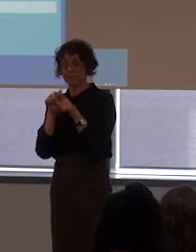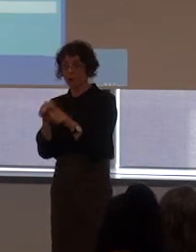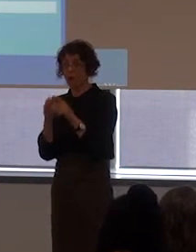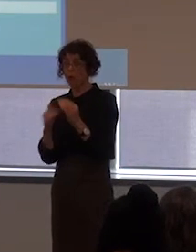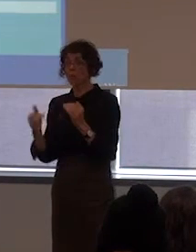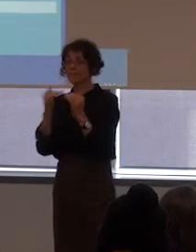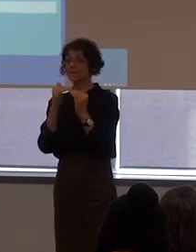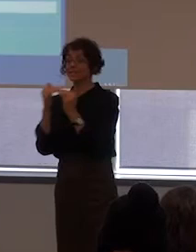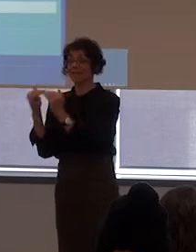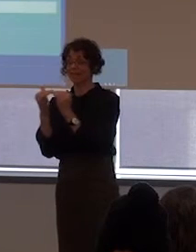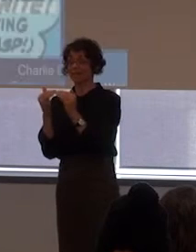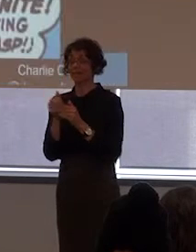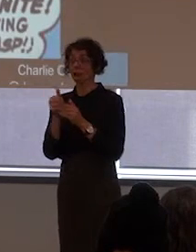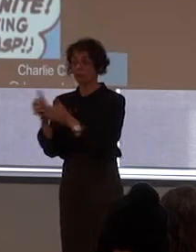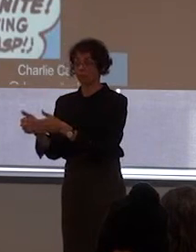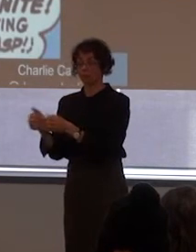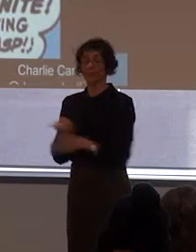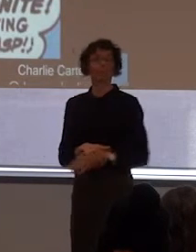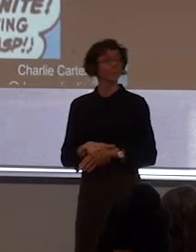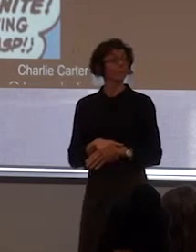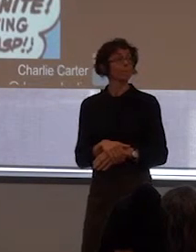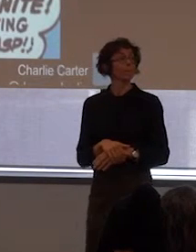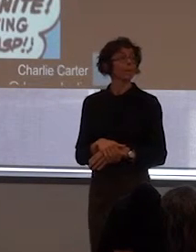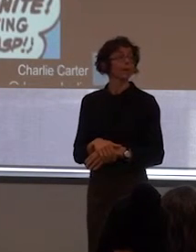Again, I will come back to this if we have time to look at it in more detail.